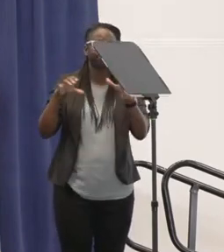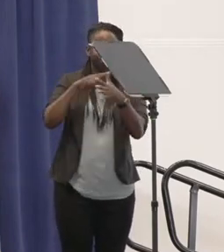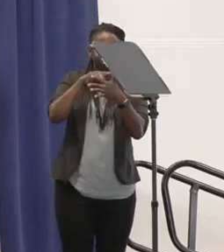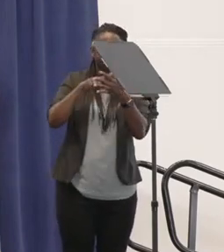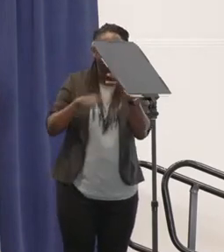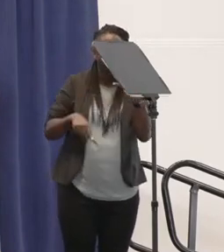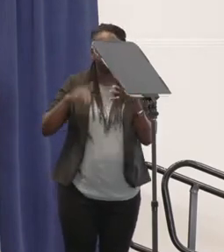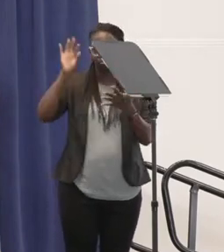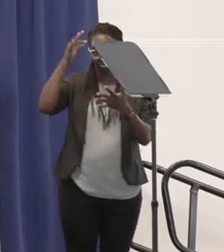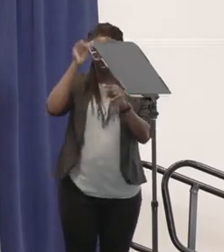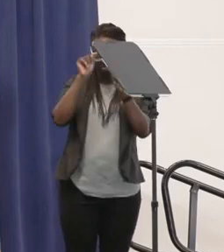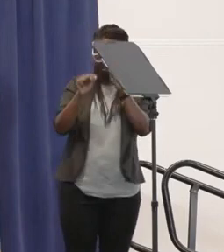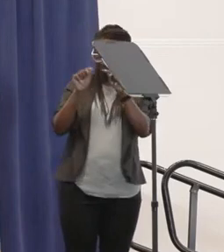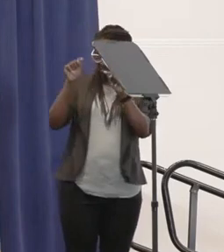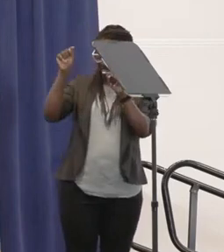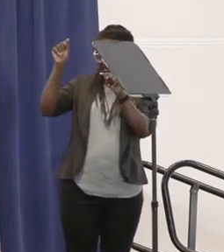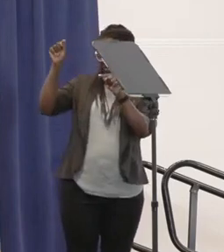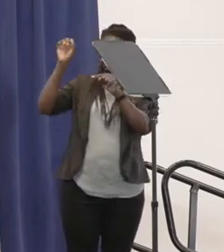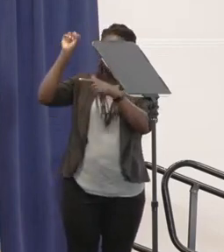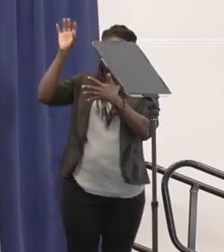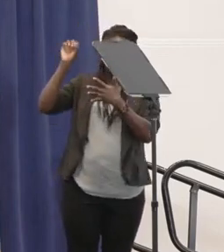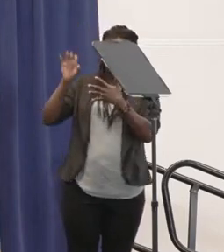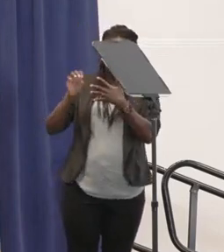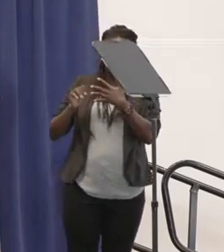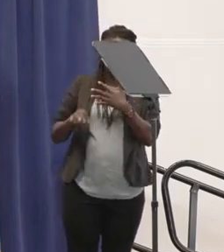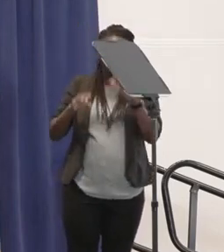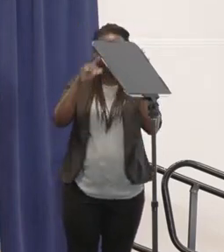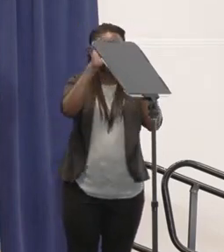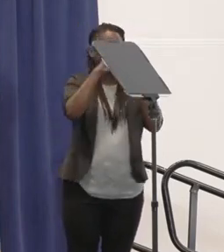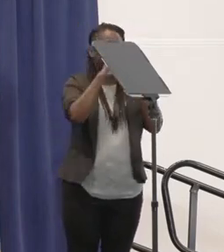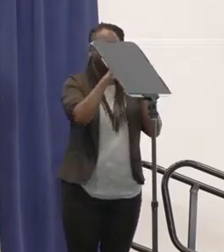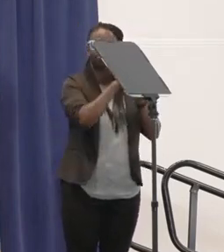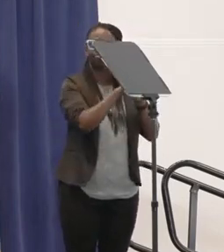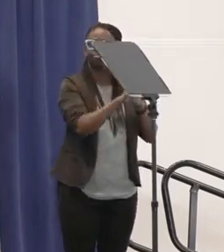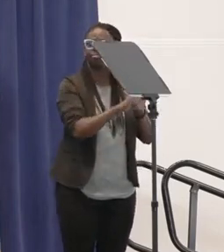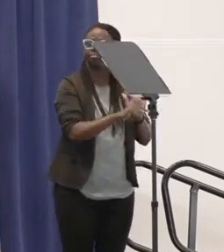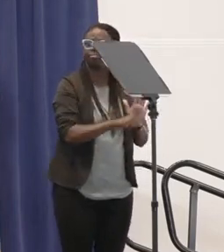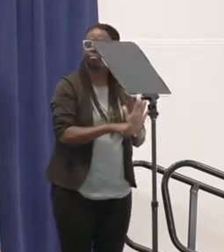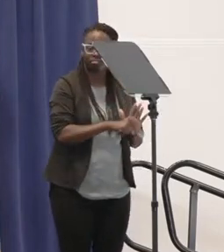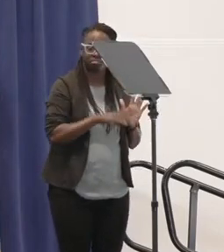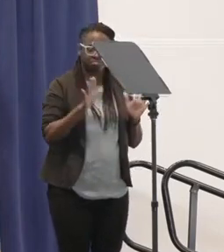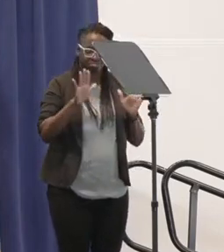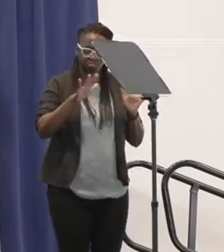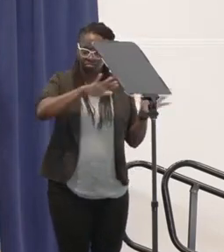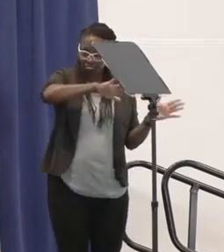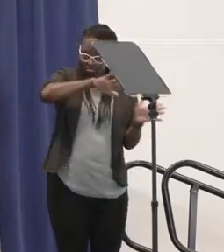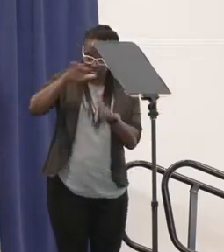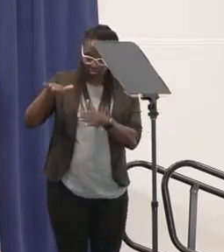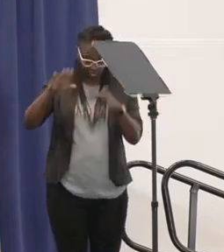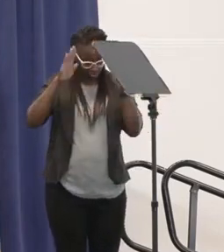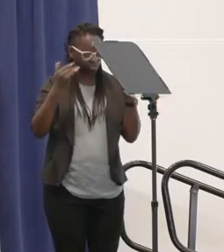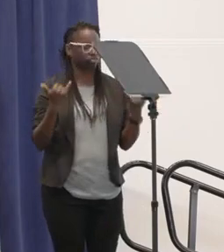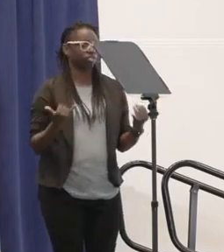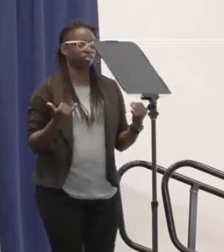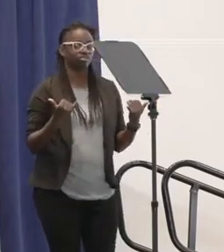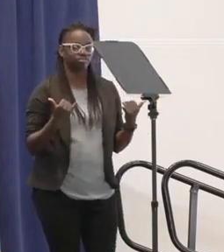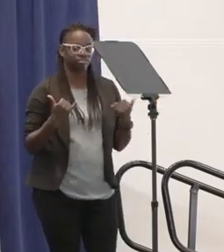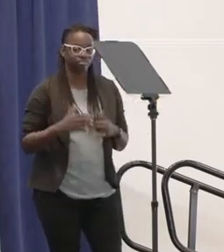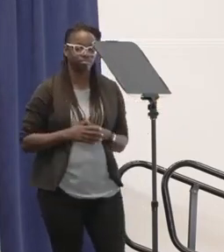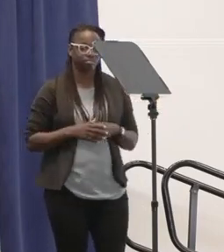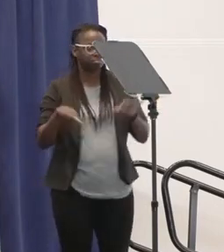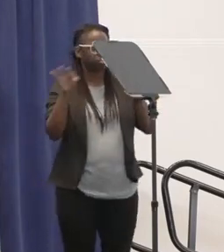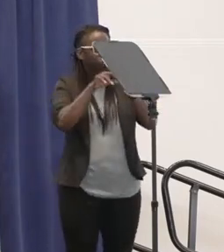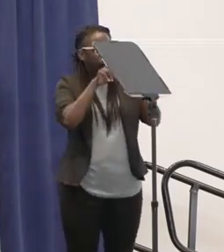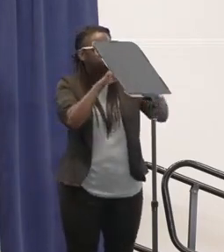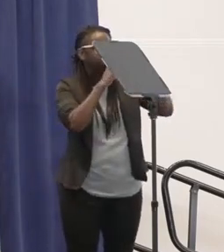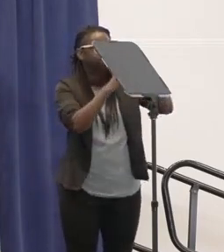administrations. We can talk about all of that. I think it's important, though, to focus what we're focused on today, which is how we move forward in the context of